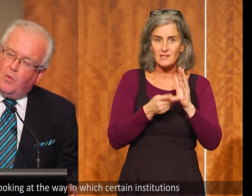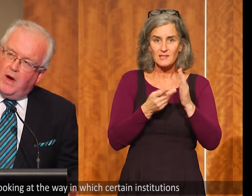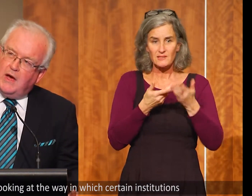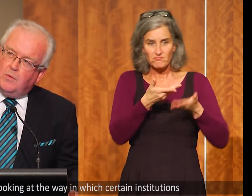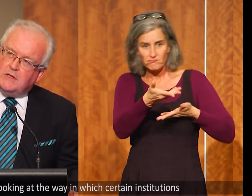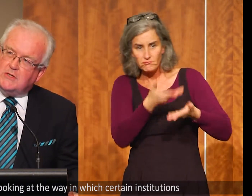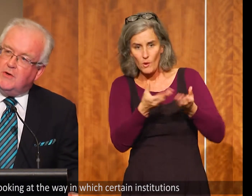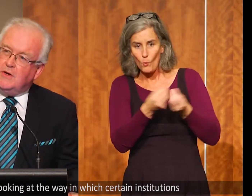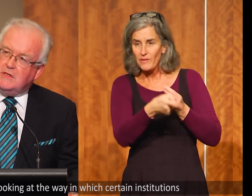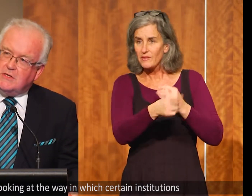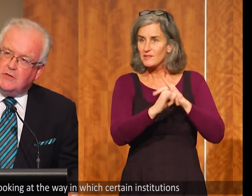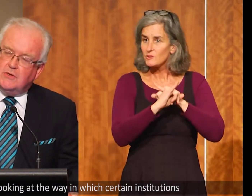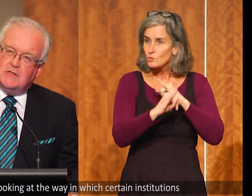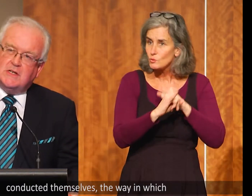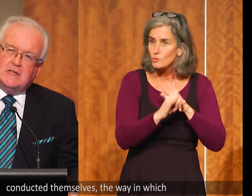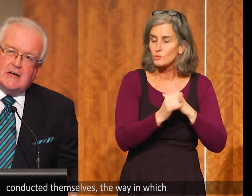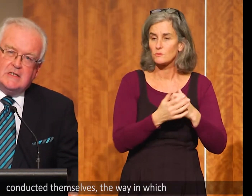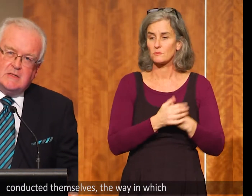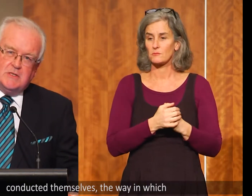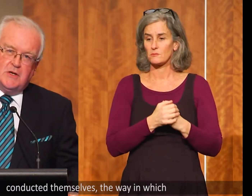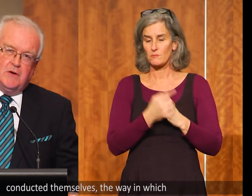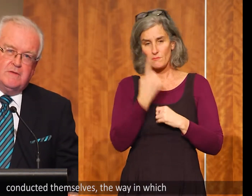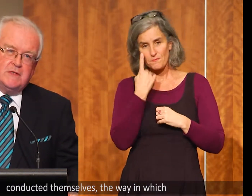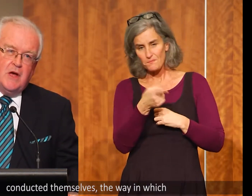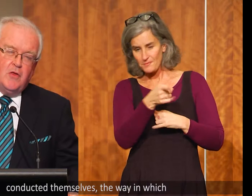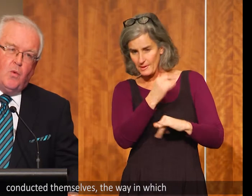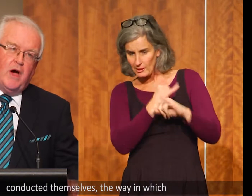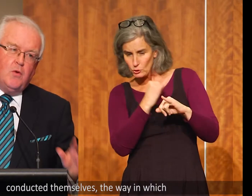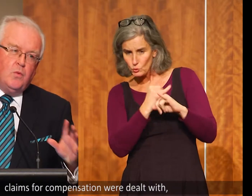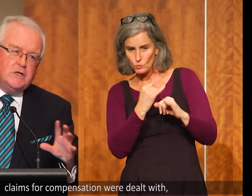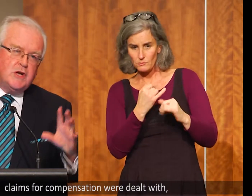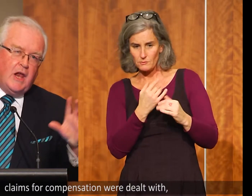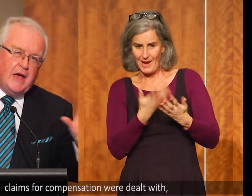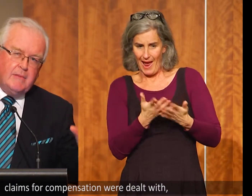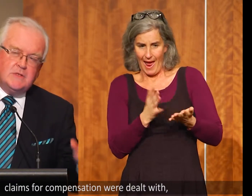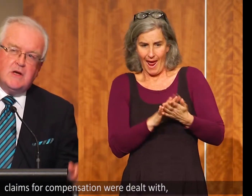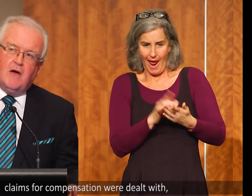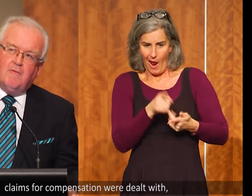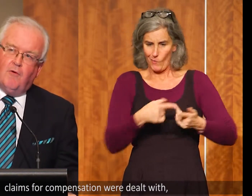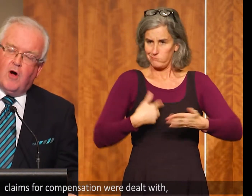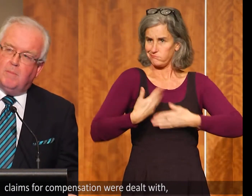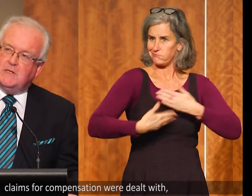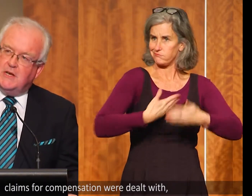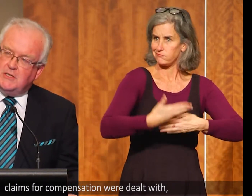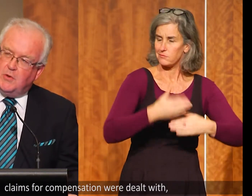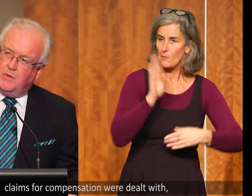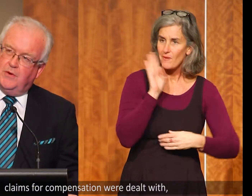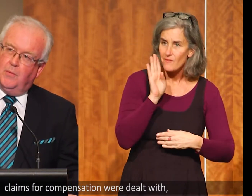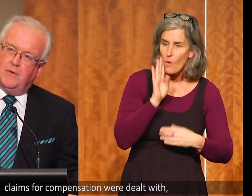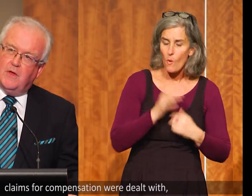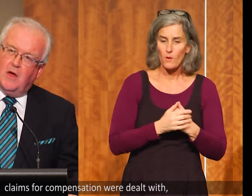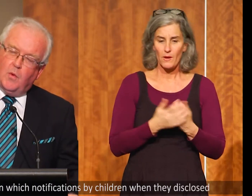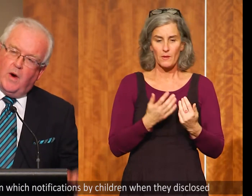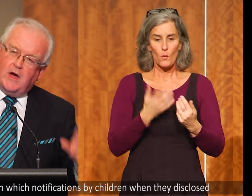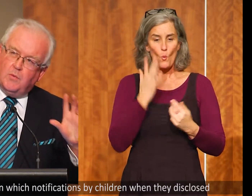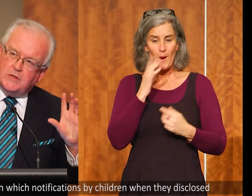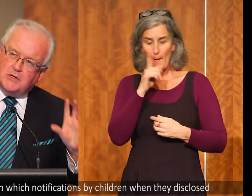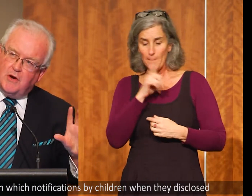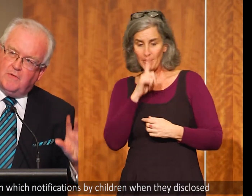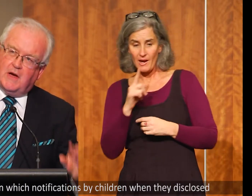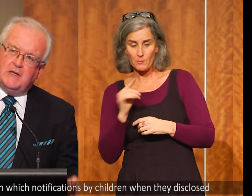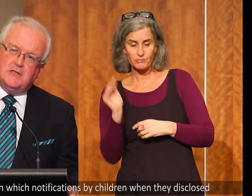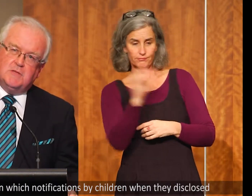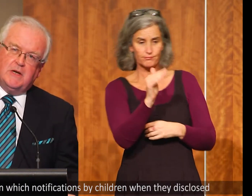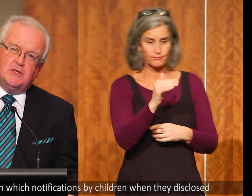looking at the way in which certain institutions conducted themselves, the way in which claims for compensation were dealt with, the way in